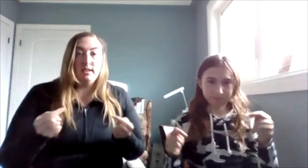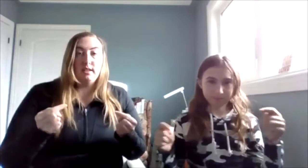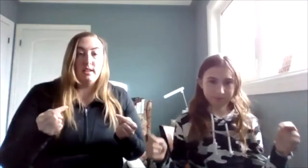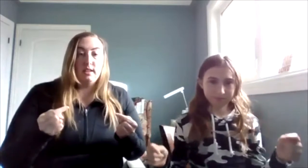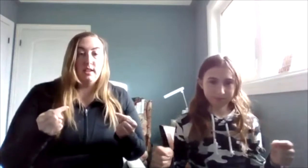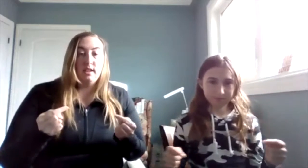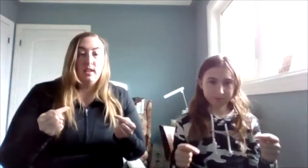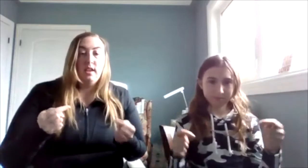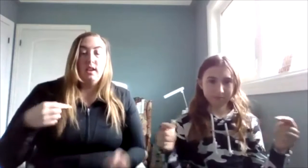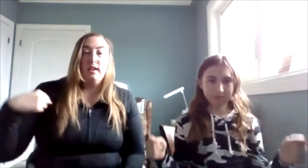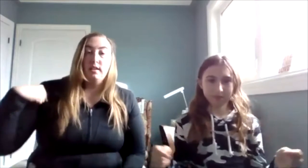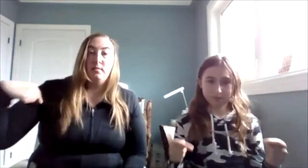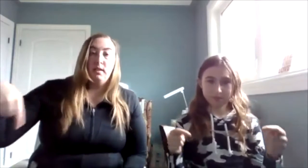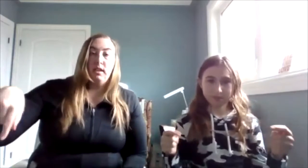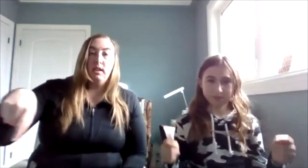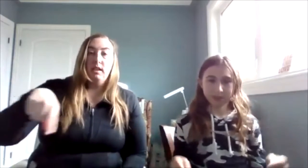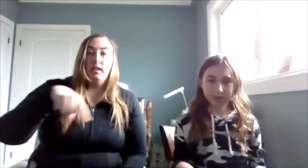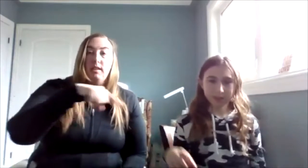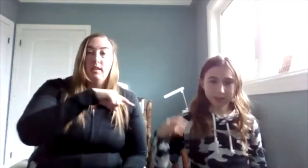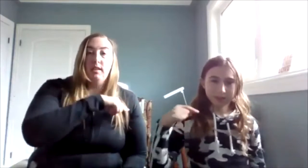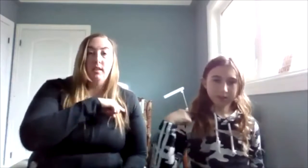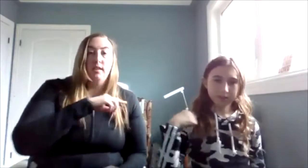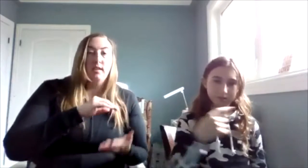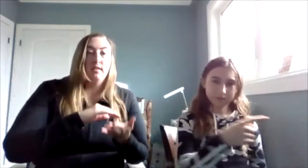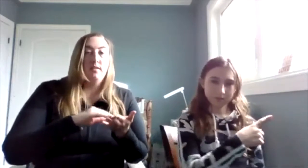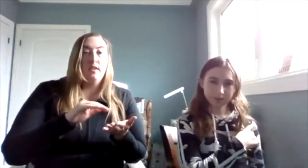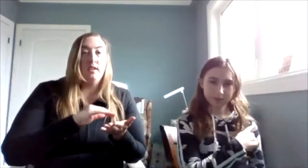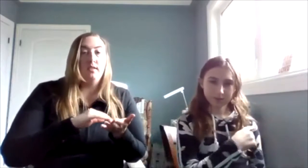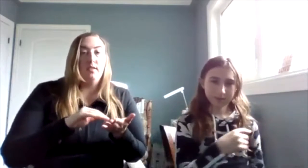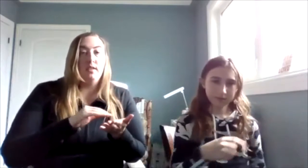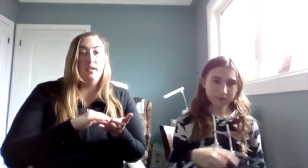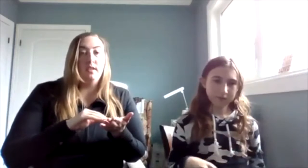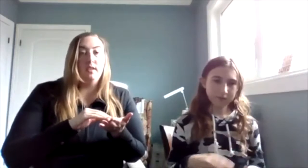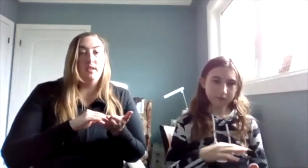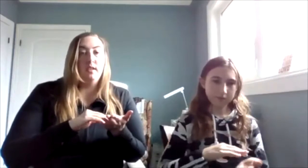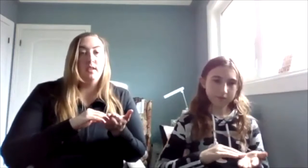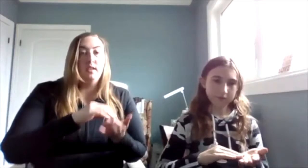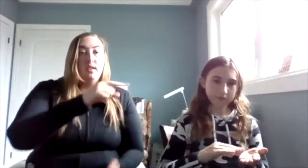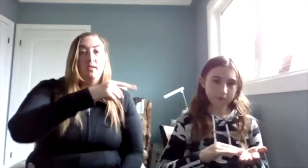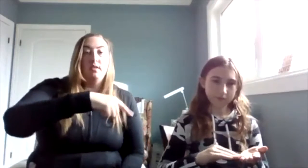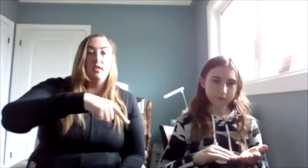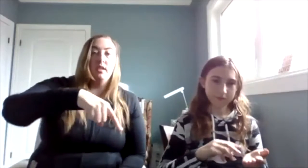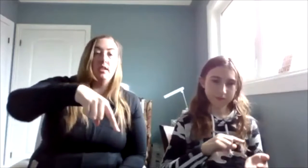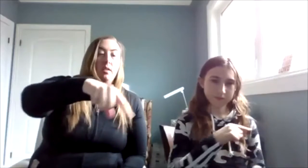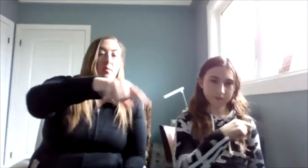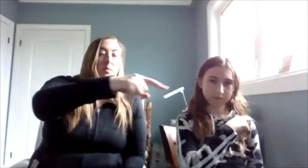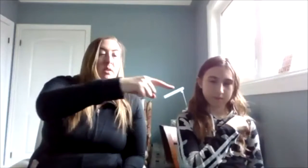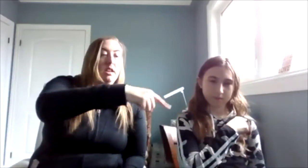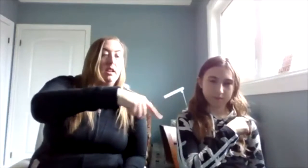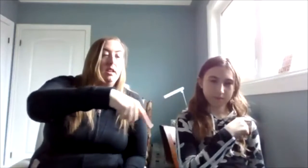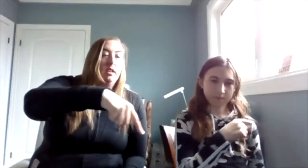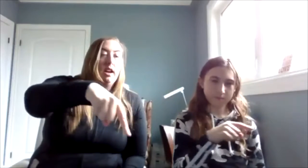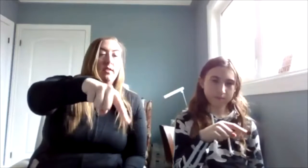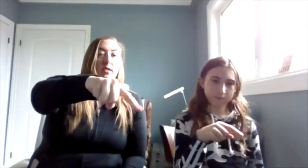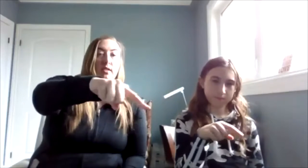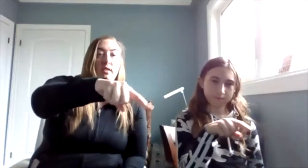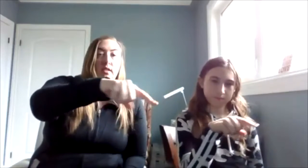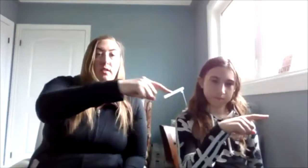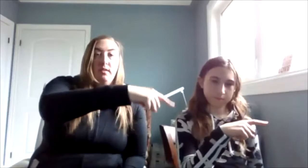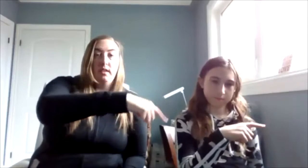Trespasses as we forgive those. So this kind of, we're making like a little half circle out in